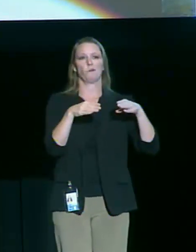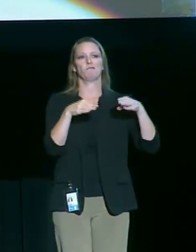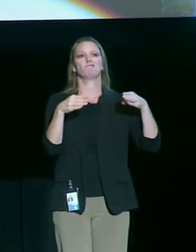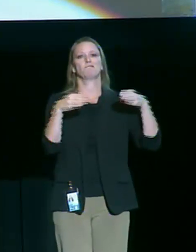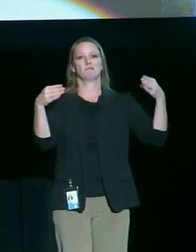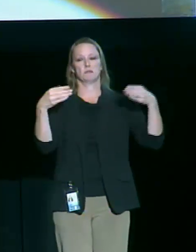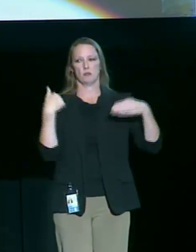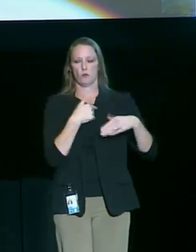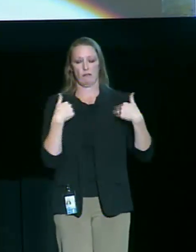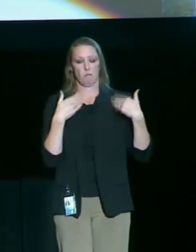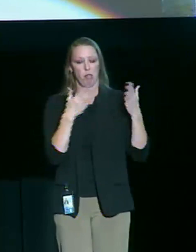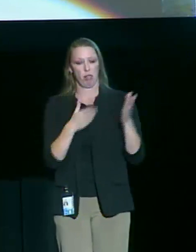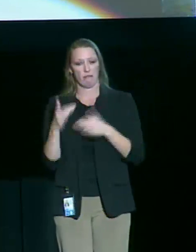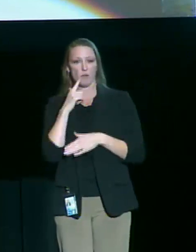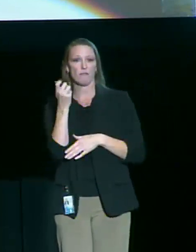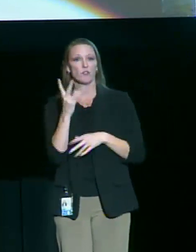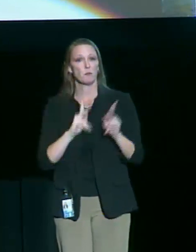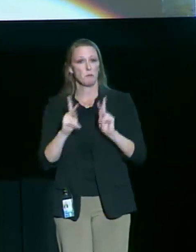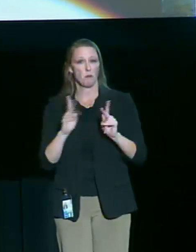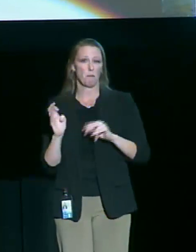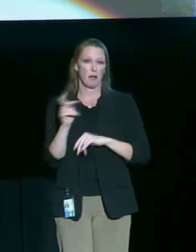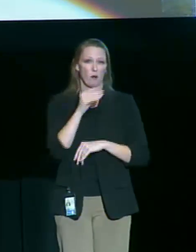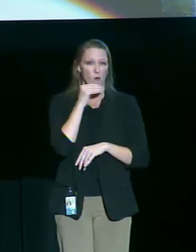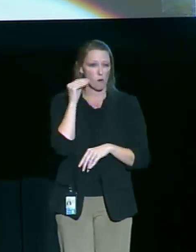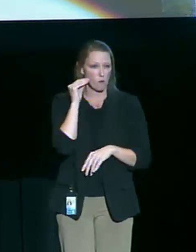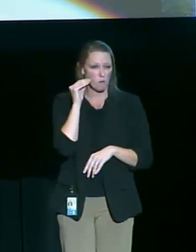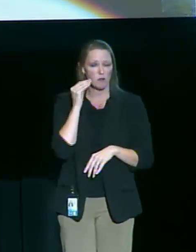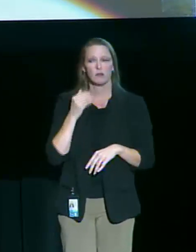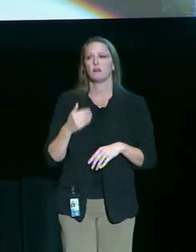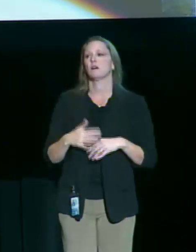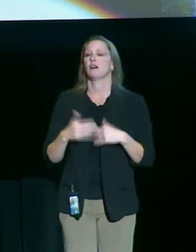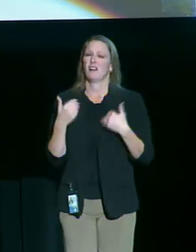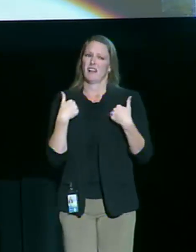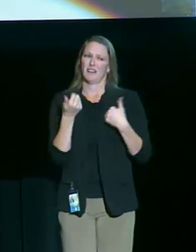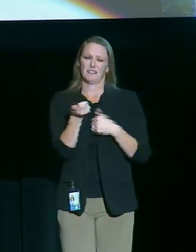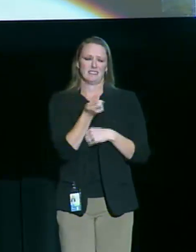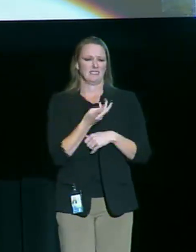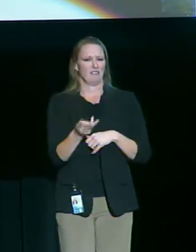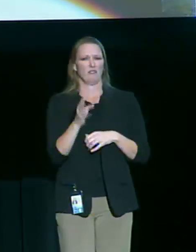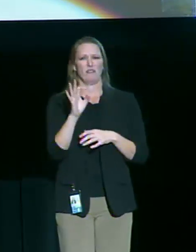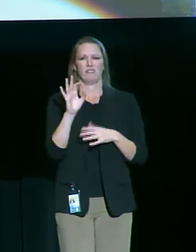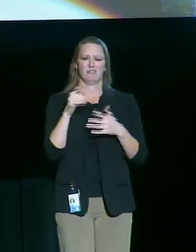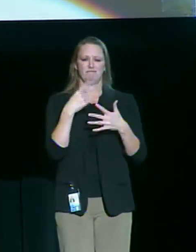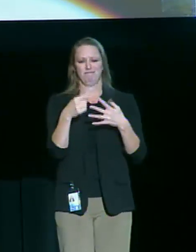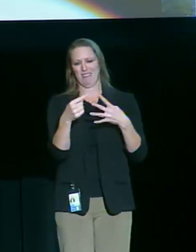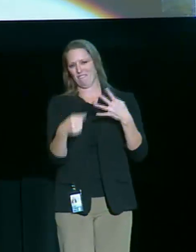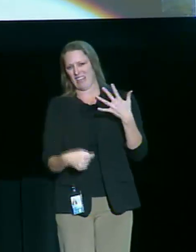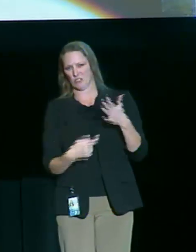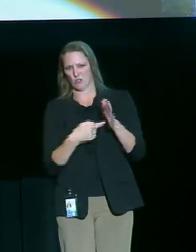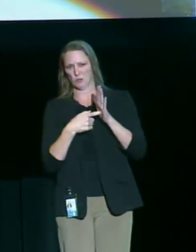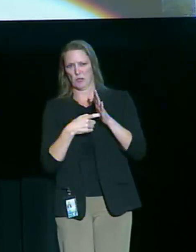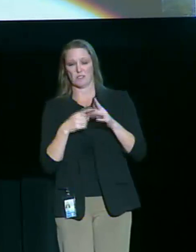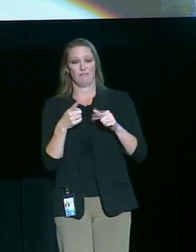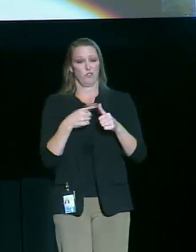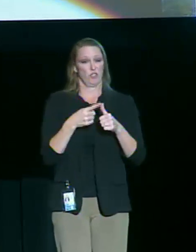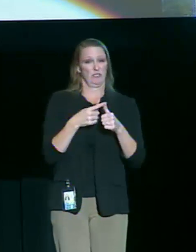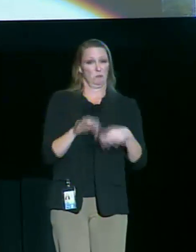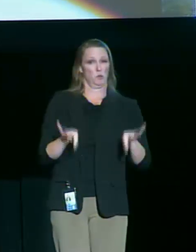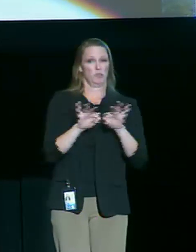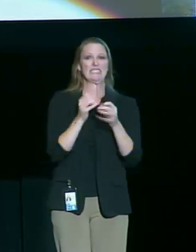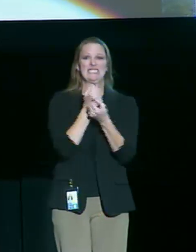homes, and it's based on several factors. One is, first of all, safety and the road